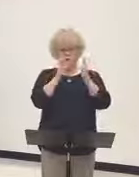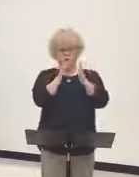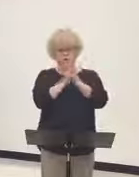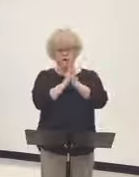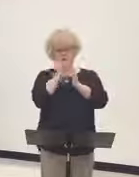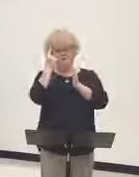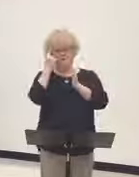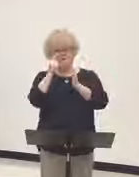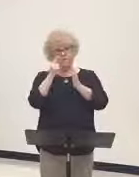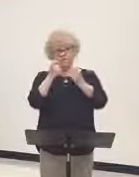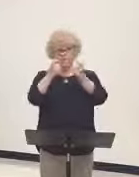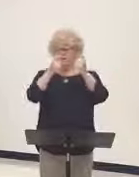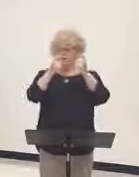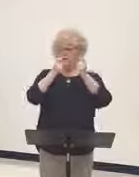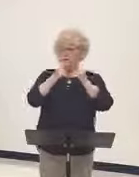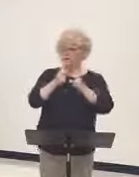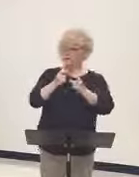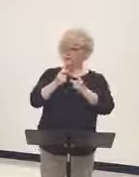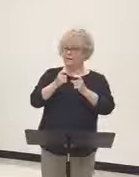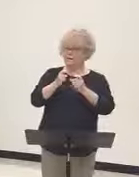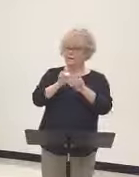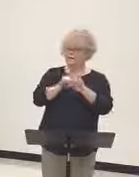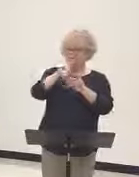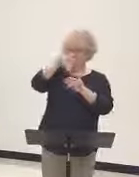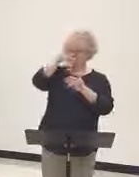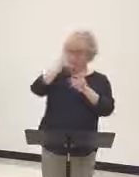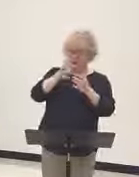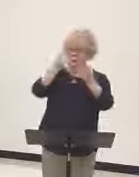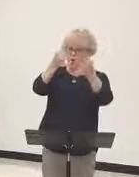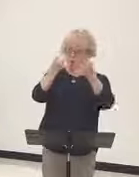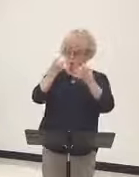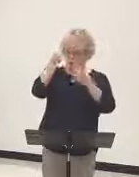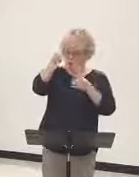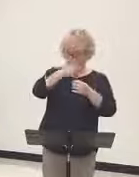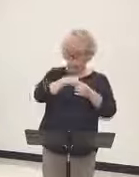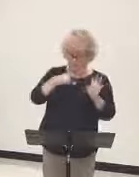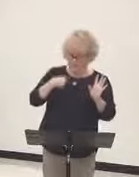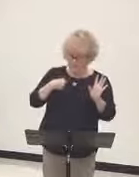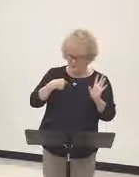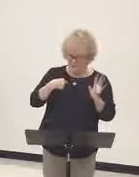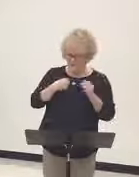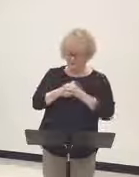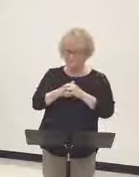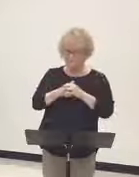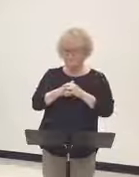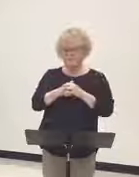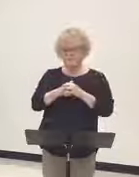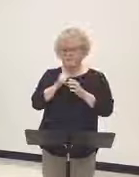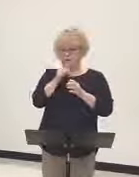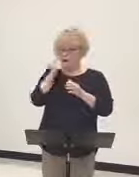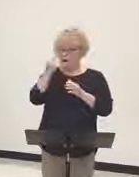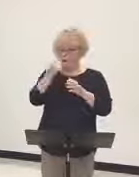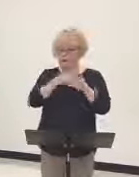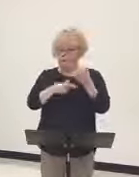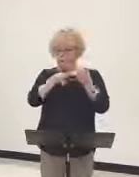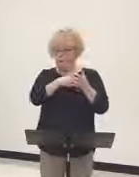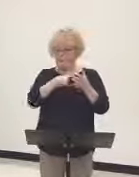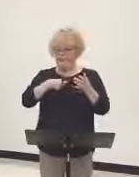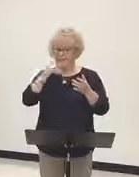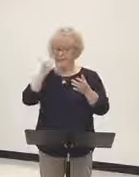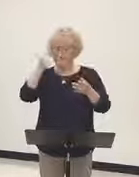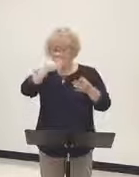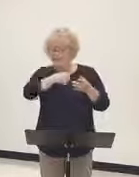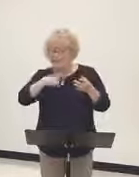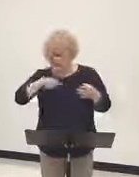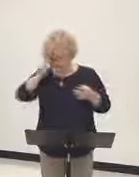praying for the gifts that God wants for us. Not what we think we need, but